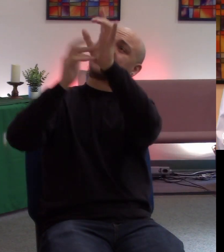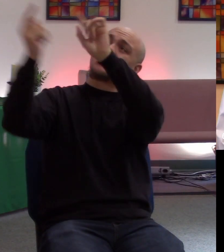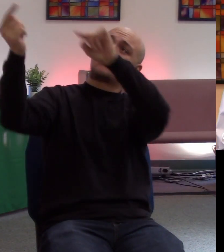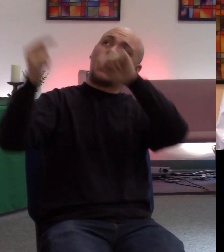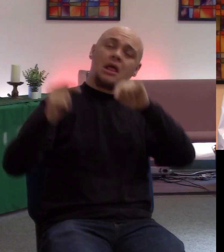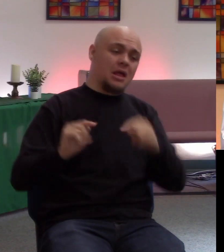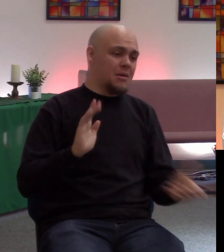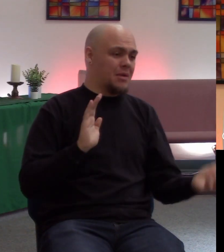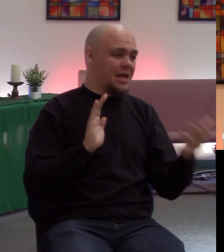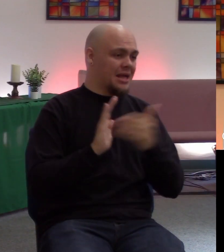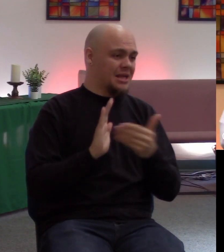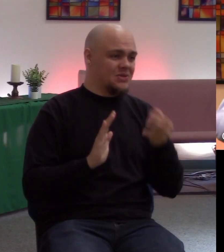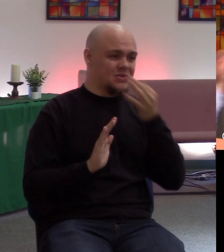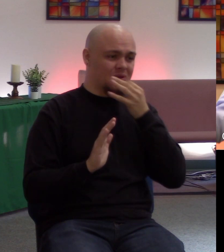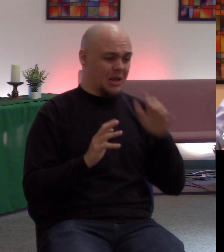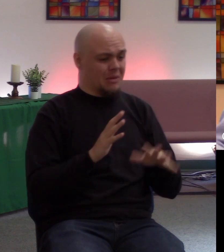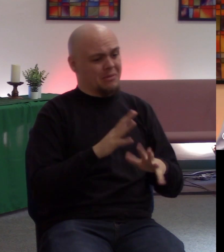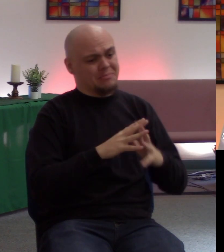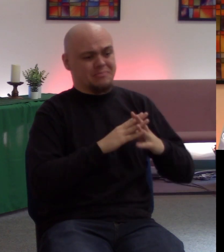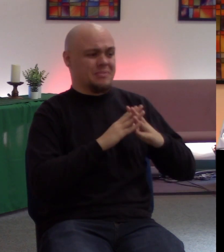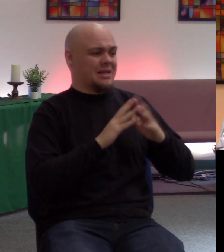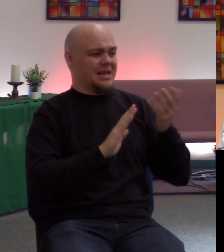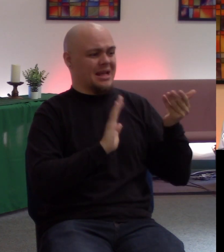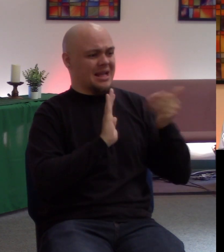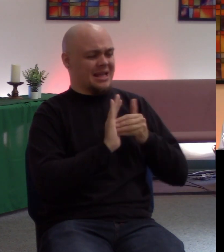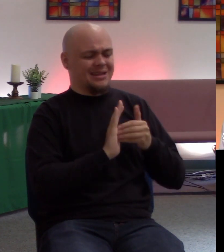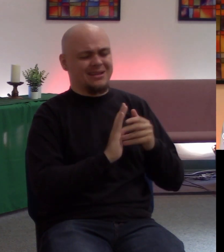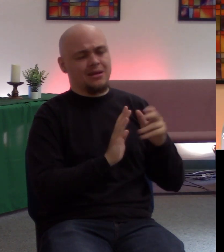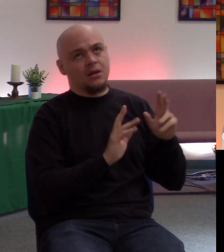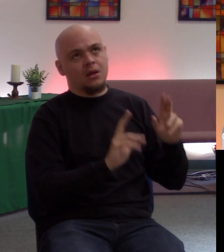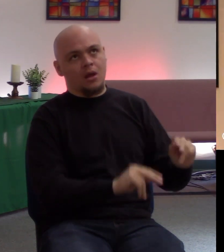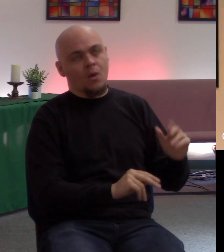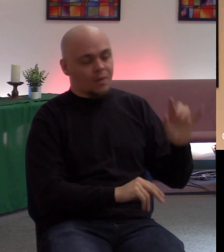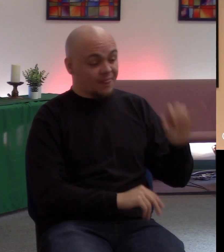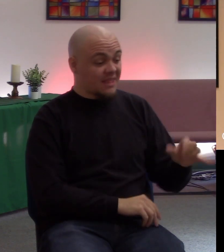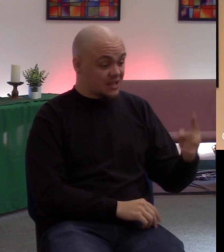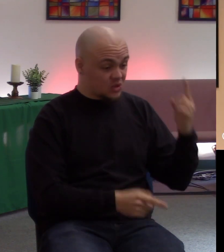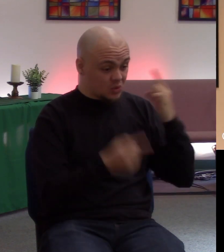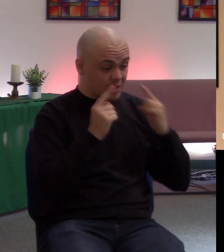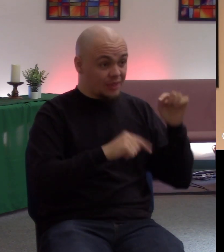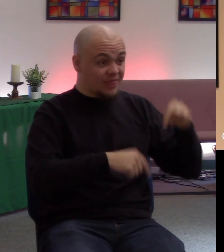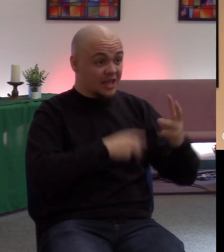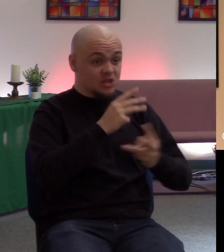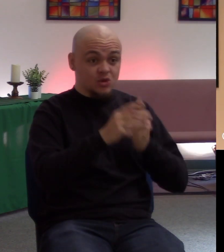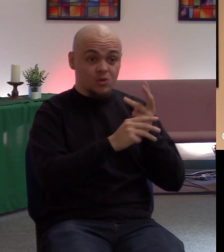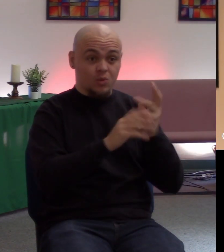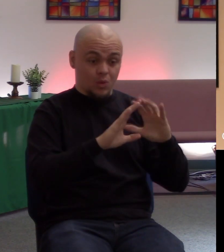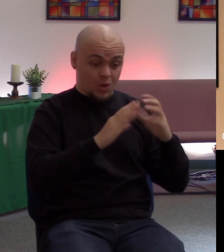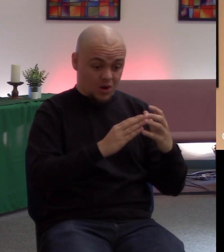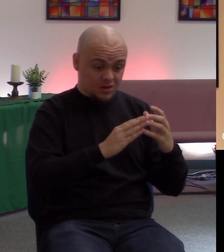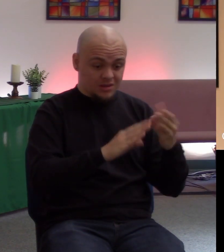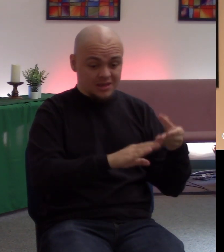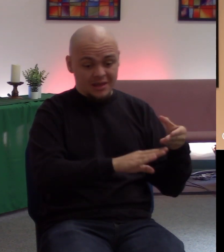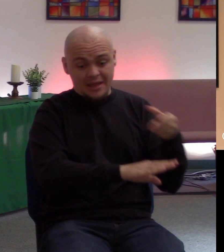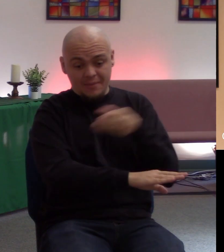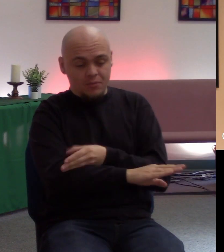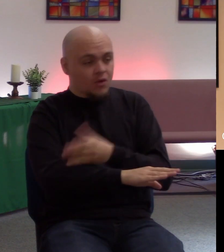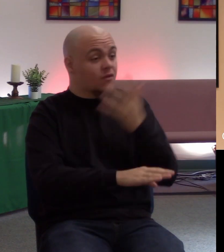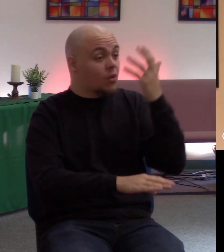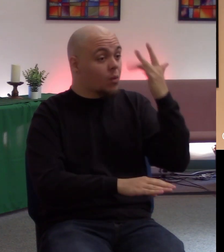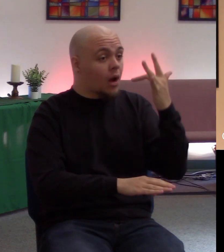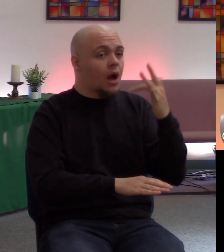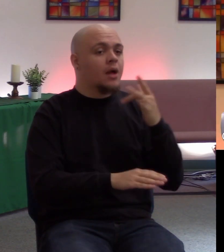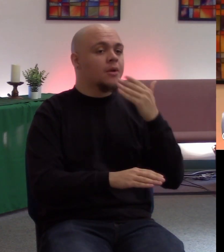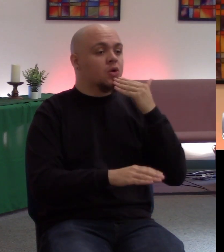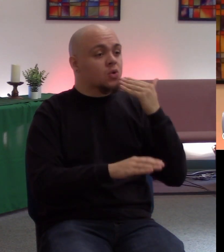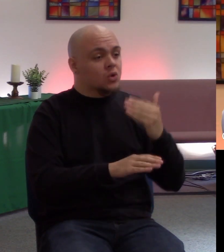environment. Jesus is coming back soon. He's all going to remake it. That's insanity. Go ahead and make this world a better